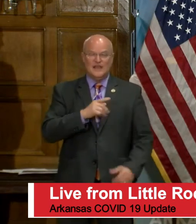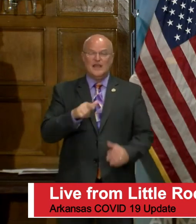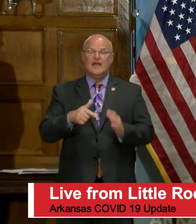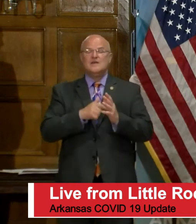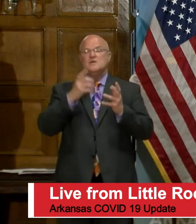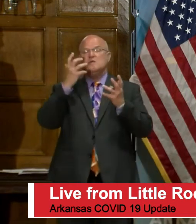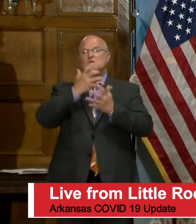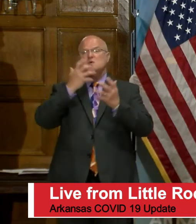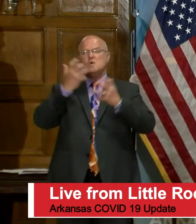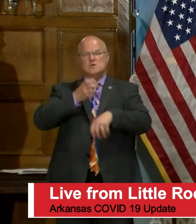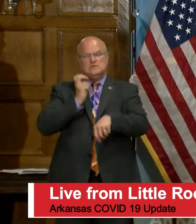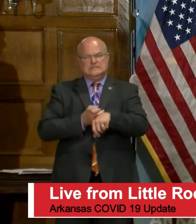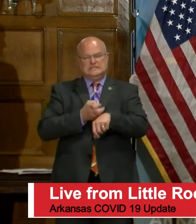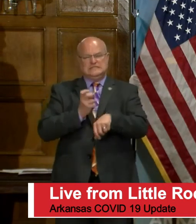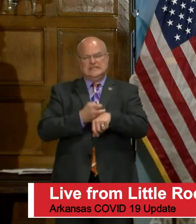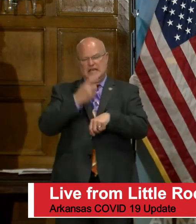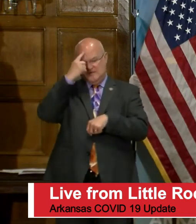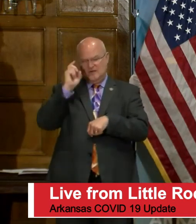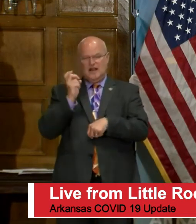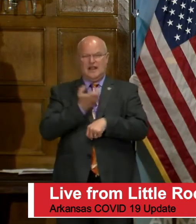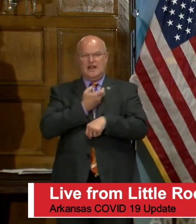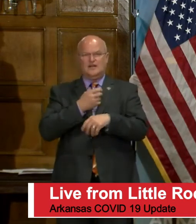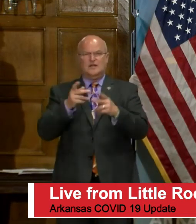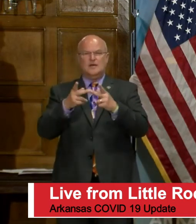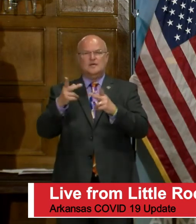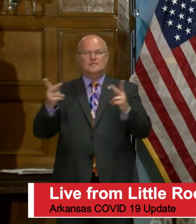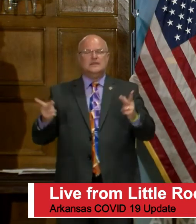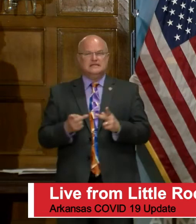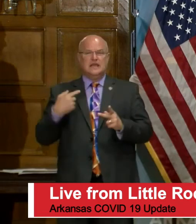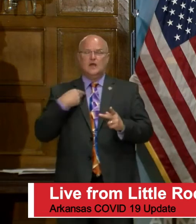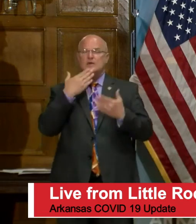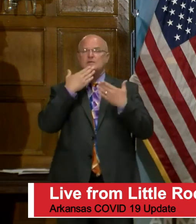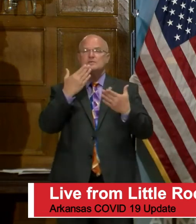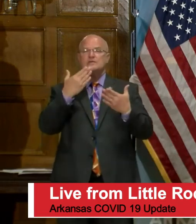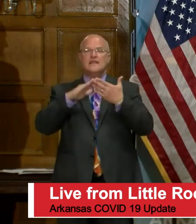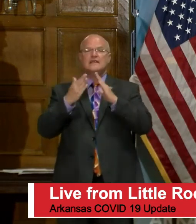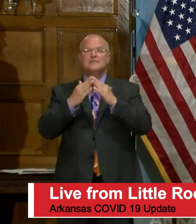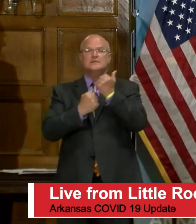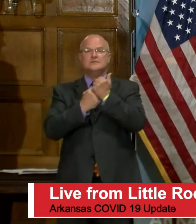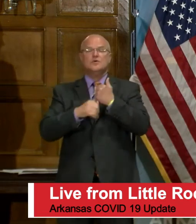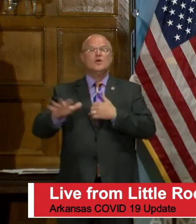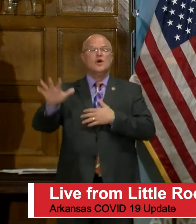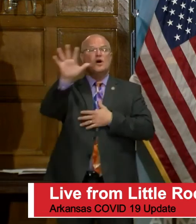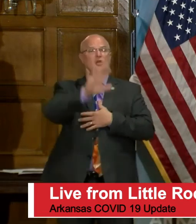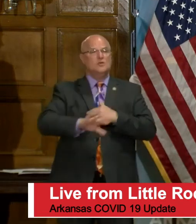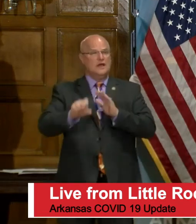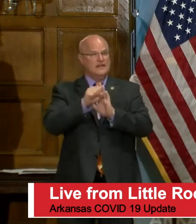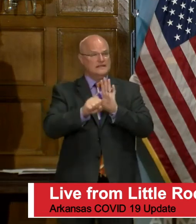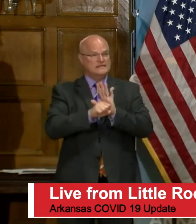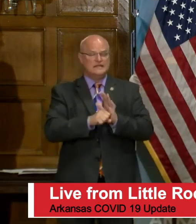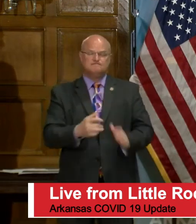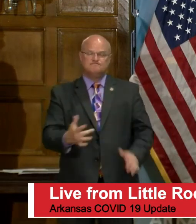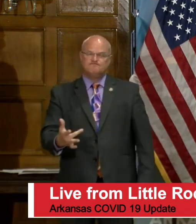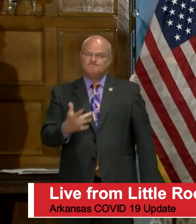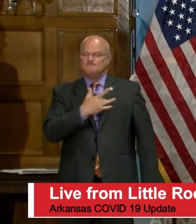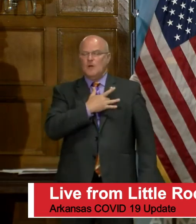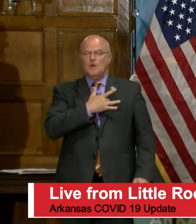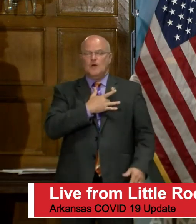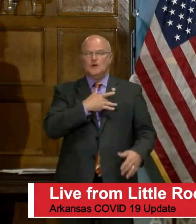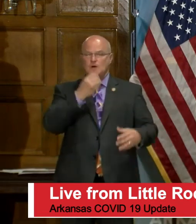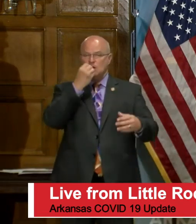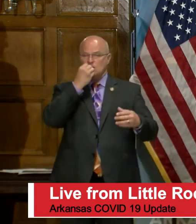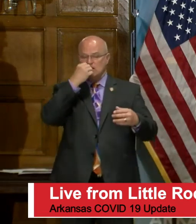has been an incredibly difficult time for our facilities, and we appreciate the community support across the state. We have been so touched by the meals